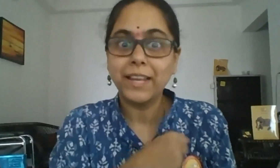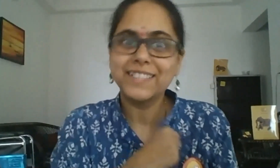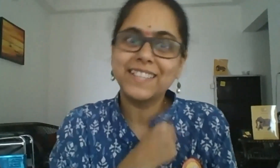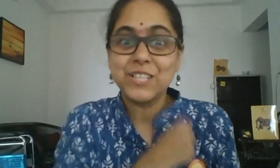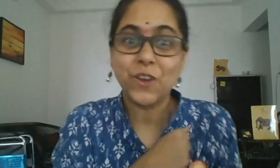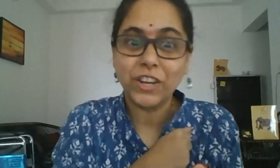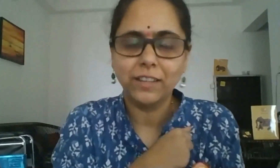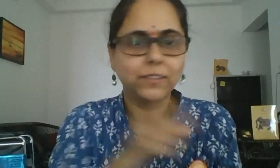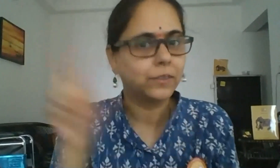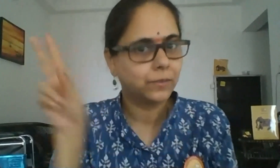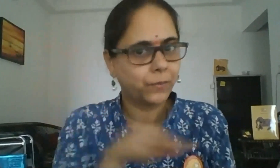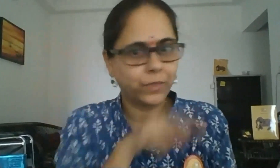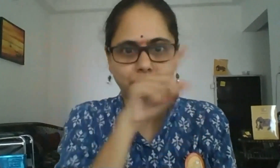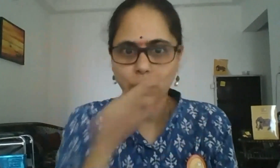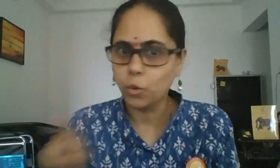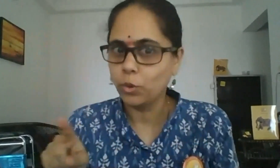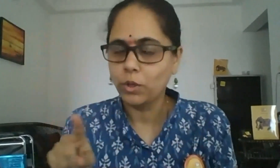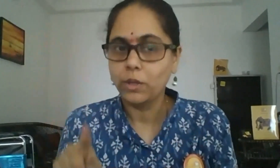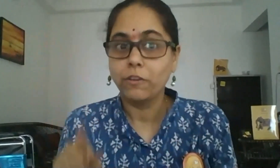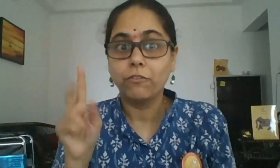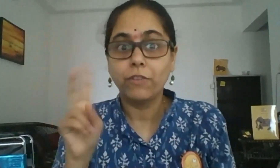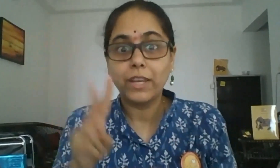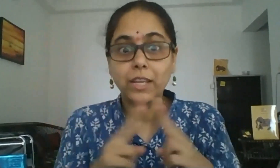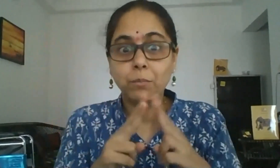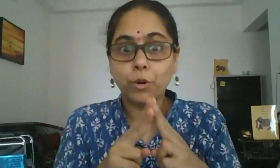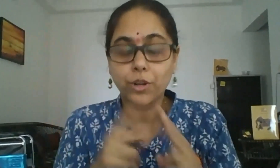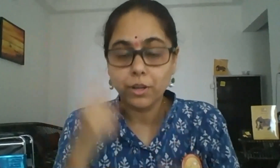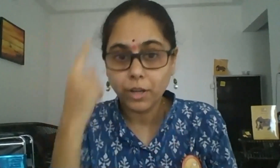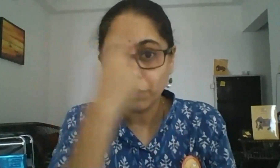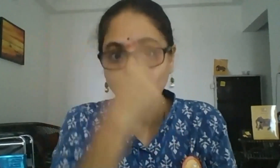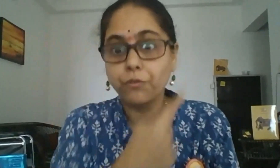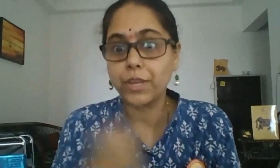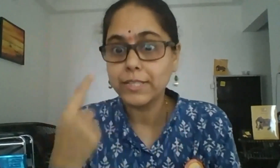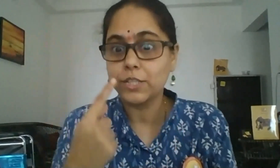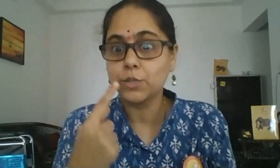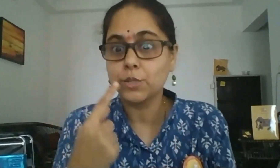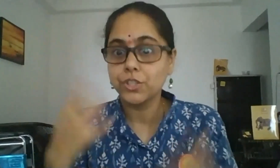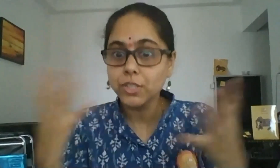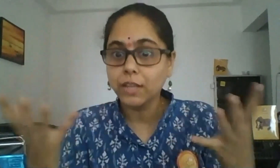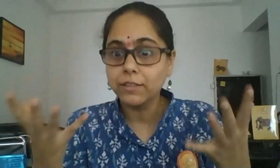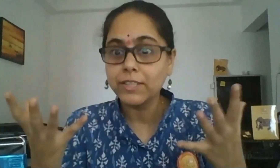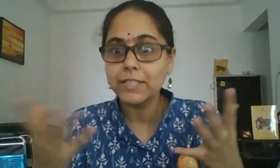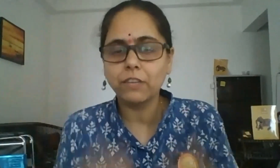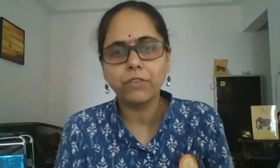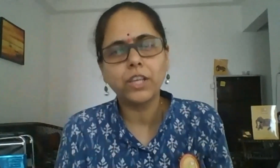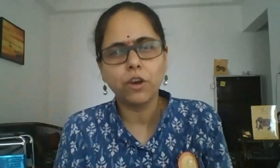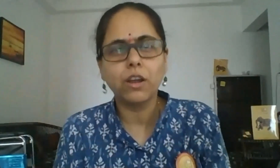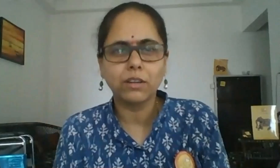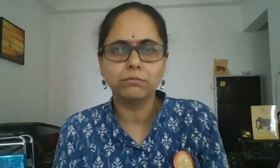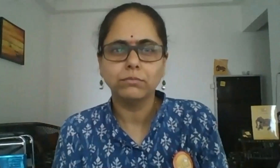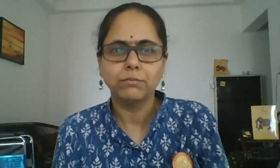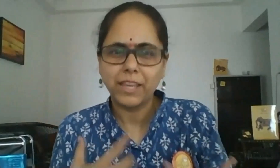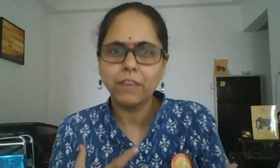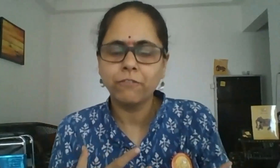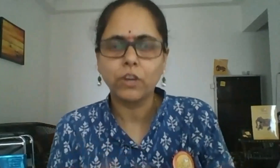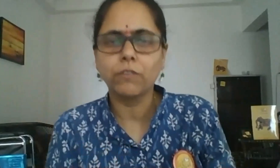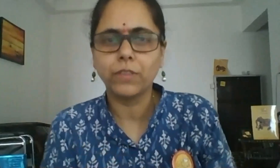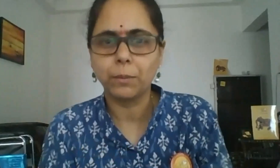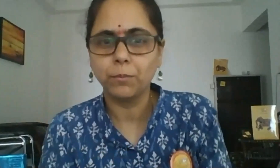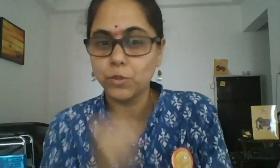say sorry. No. Very important are your face expressions. Otherwise, they'll feel you're making fun of them.